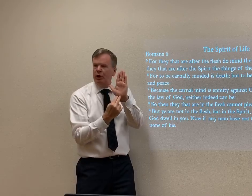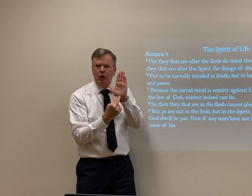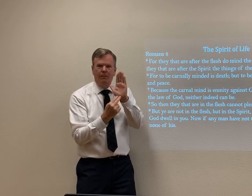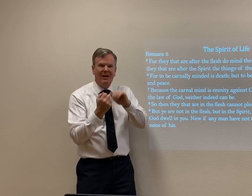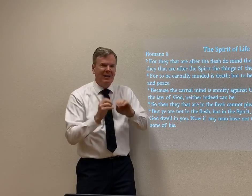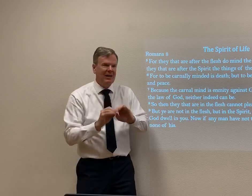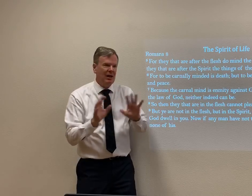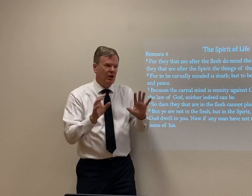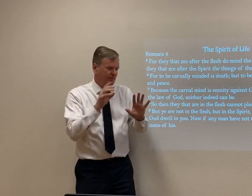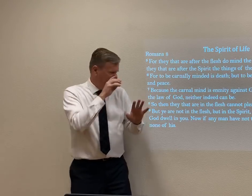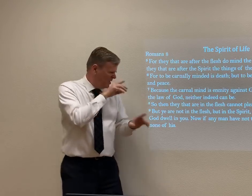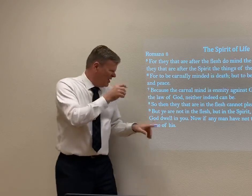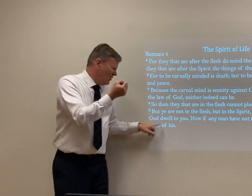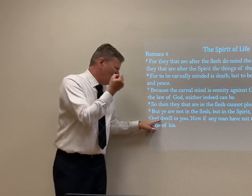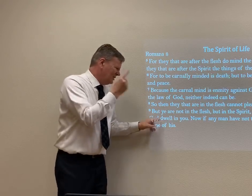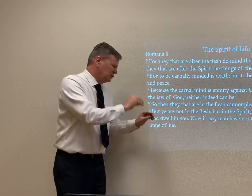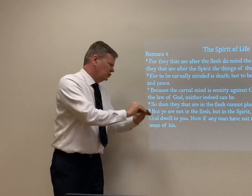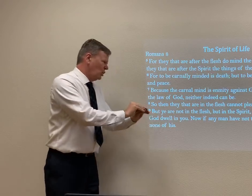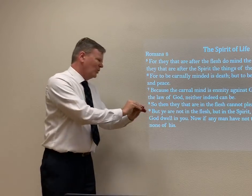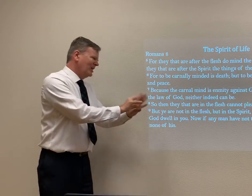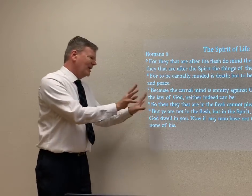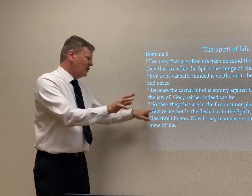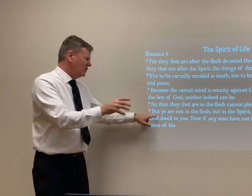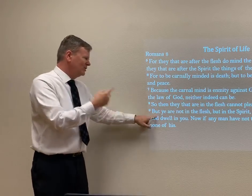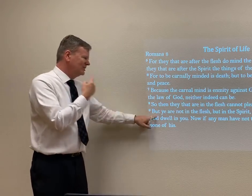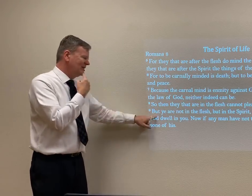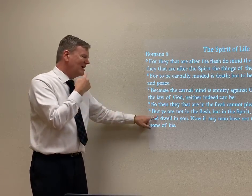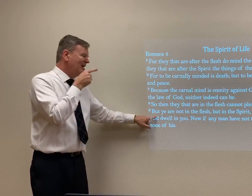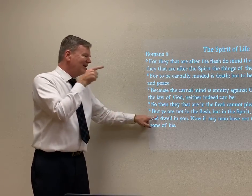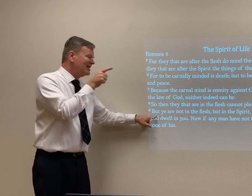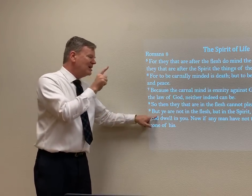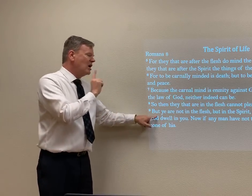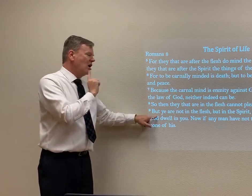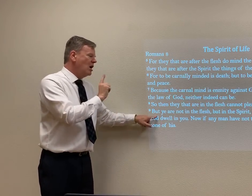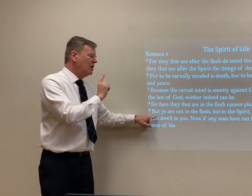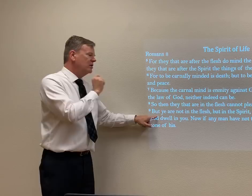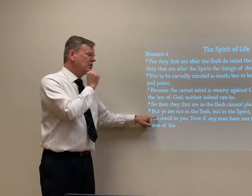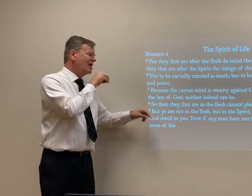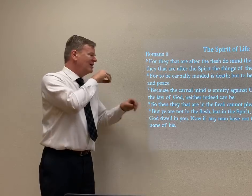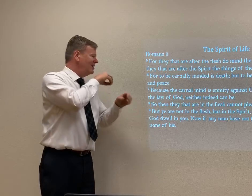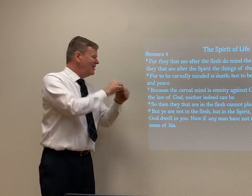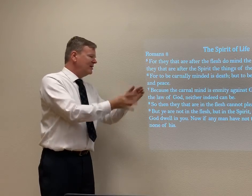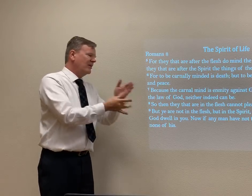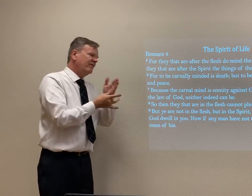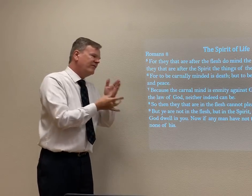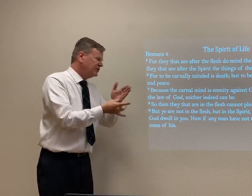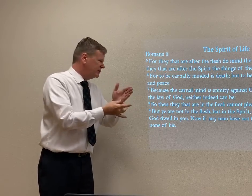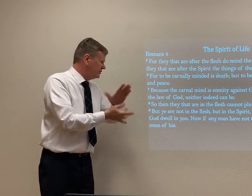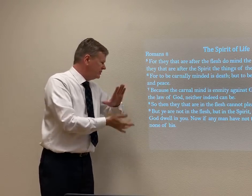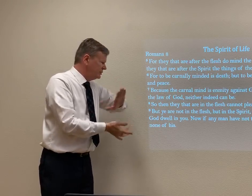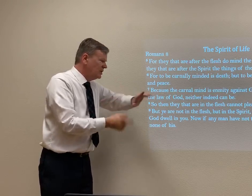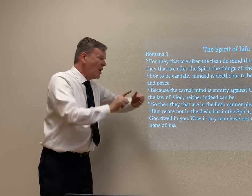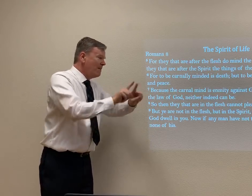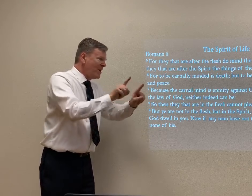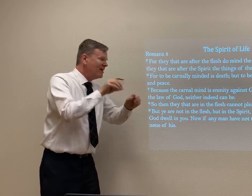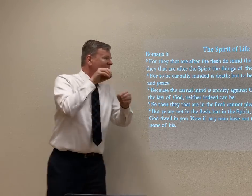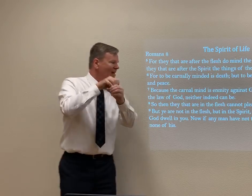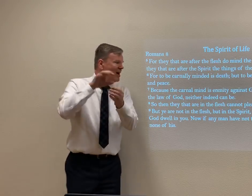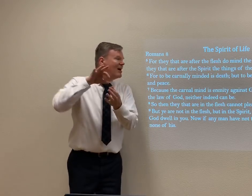they read it, and they take it out of context, but what I try to do is try to put it back in context so you can read it. And verse 9 reads, but ye are not in the